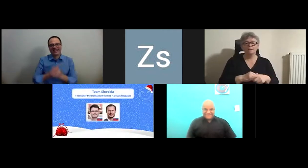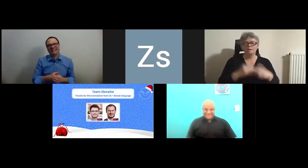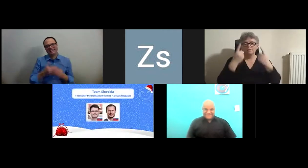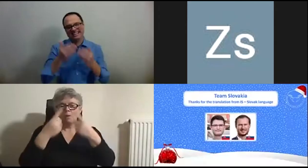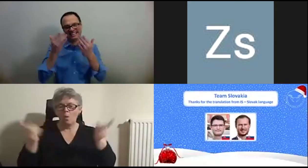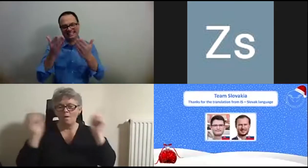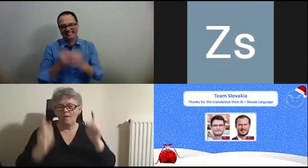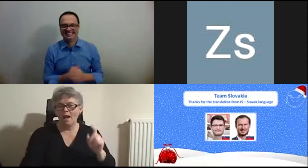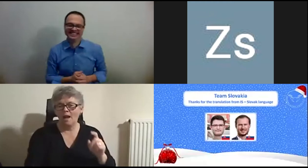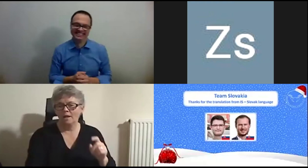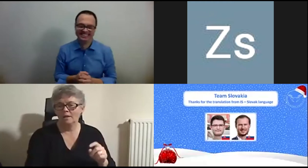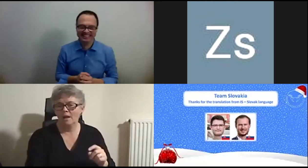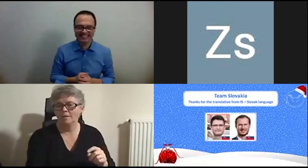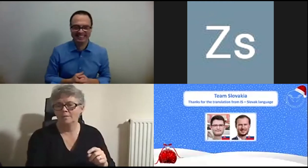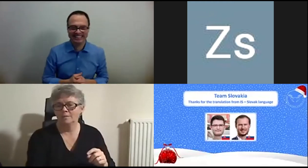Slovakia.